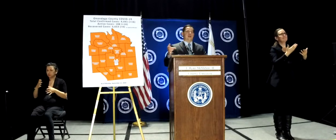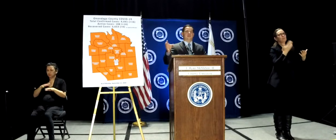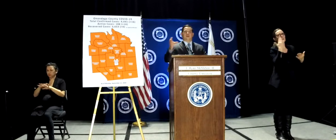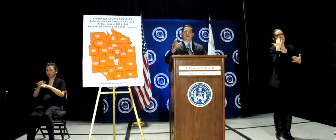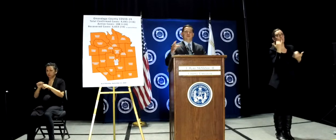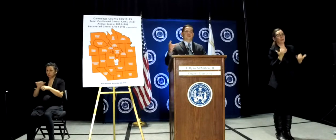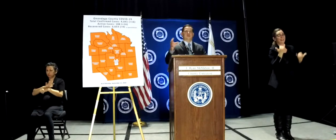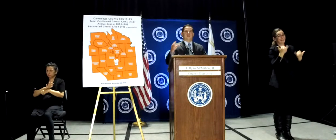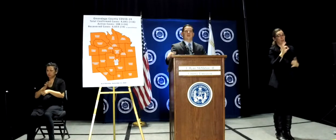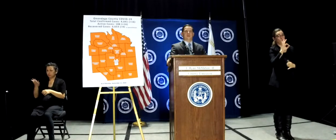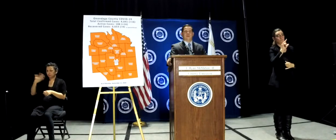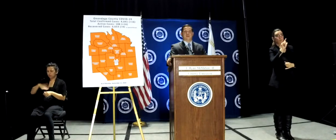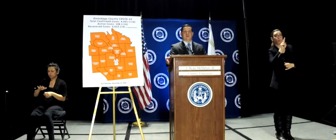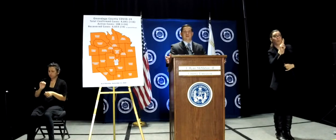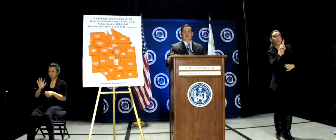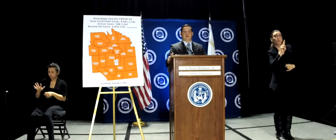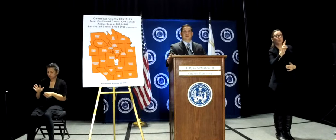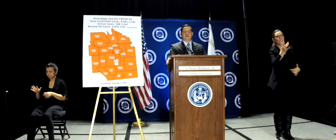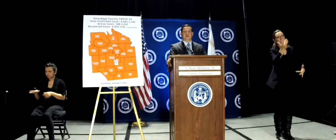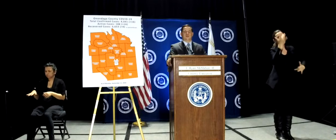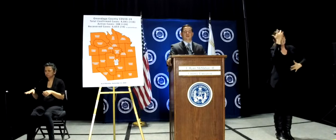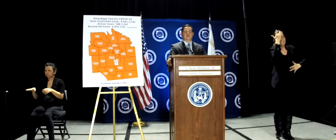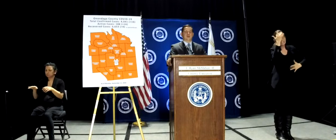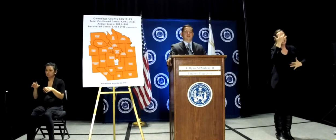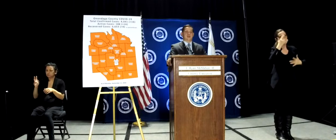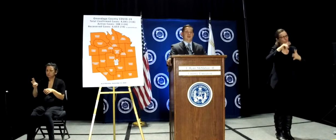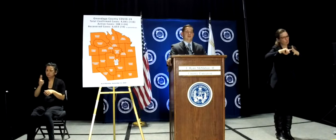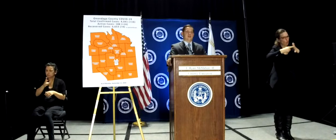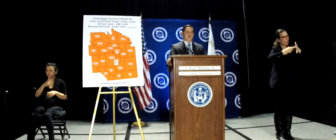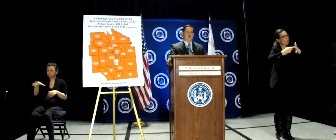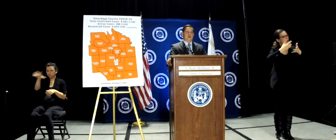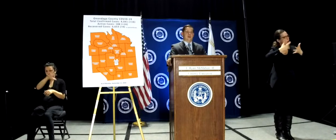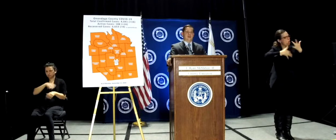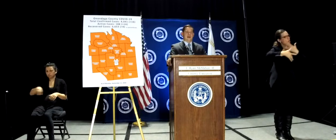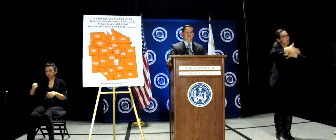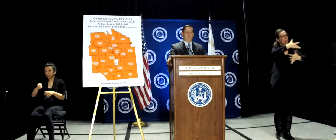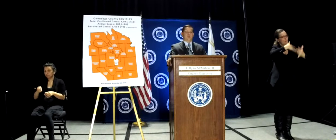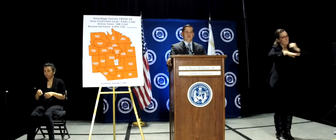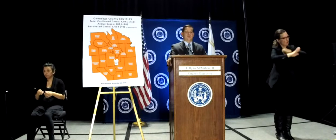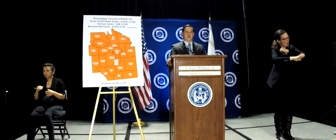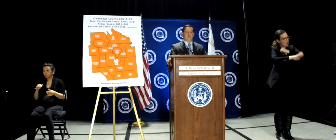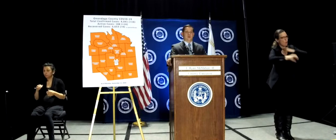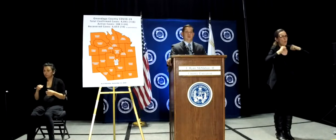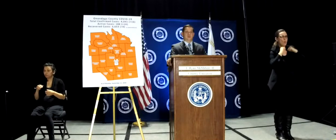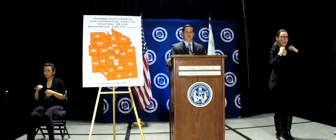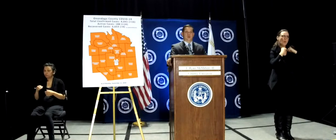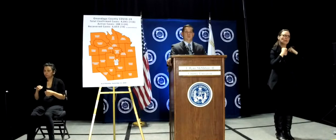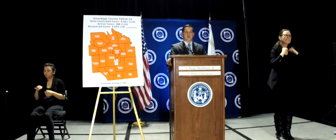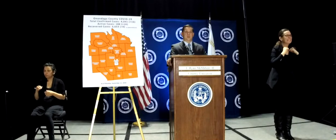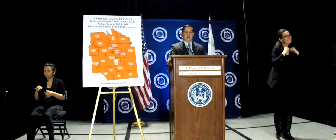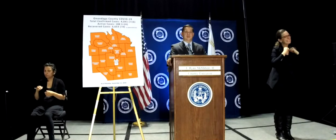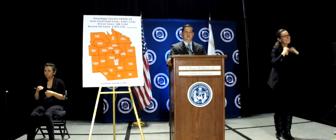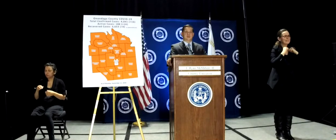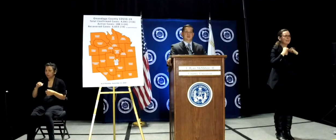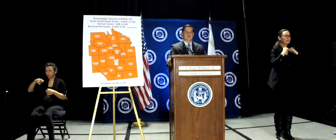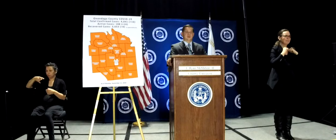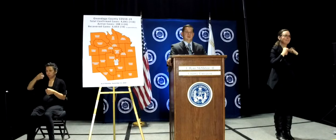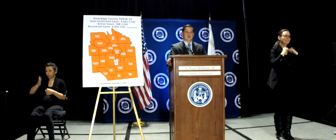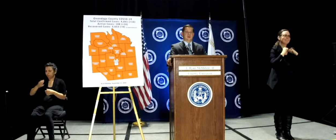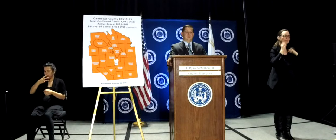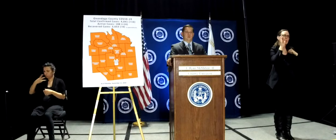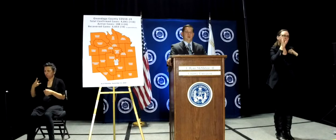certain neighbors or certain family members, now they're seeing their friends again, inevitably there's going to be germs that are passed,